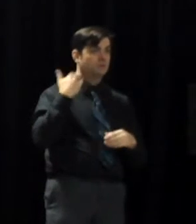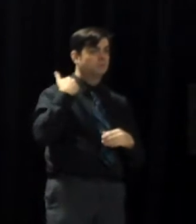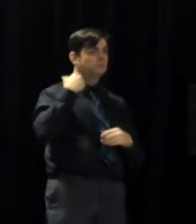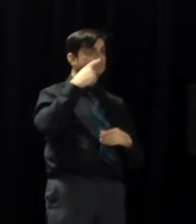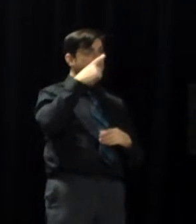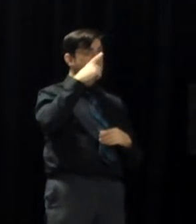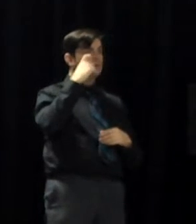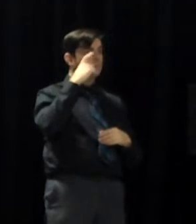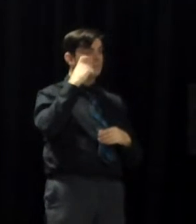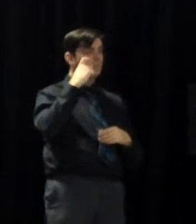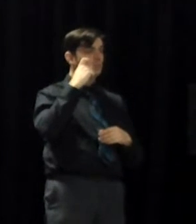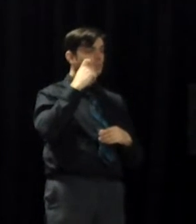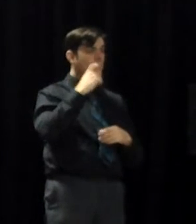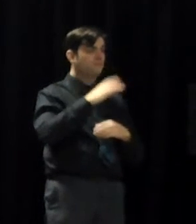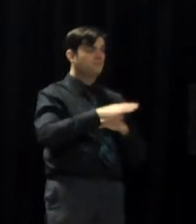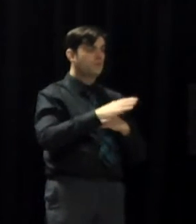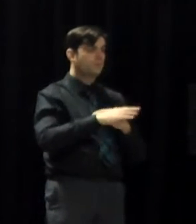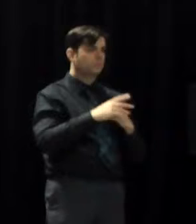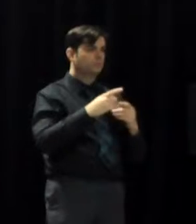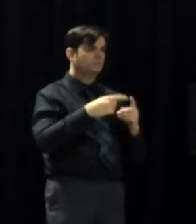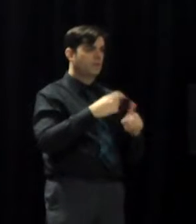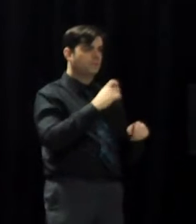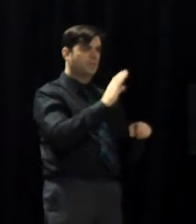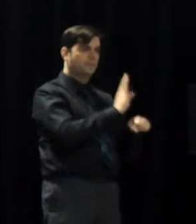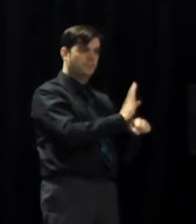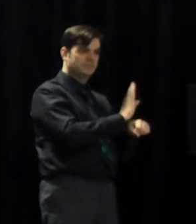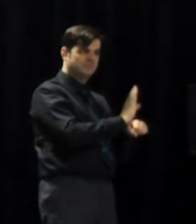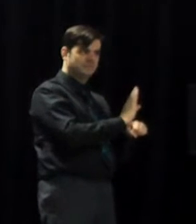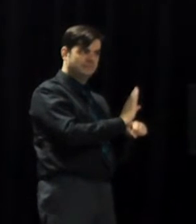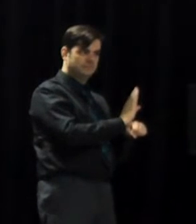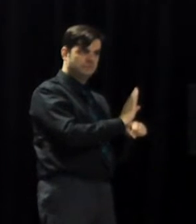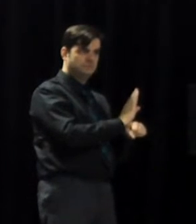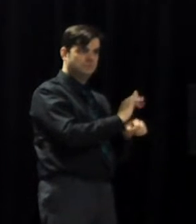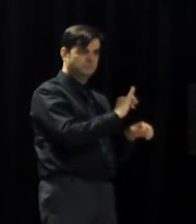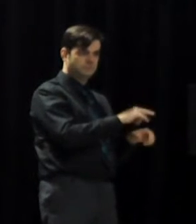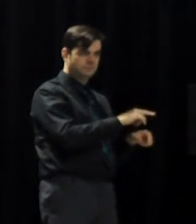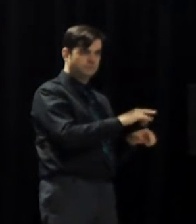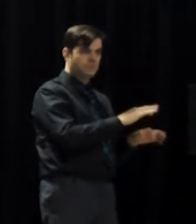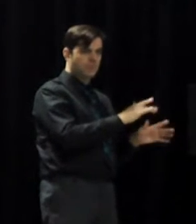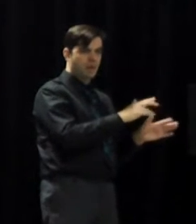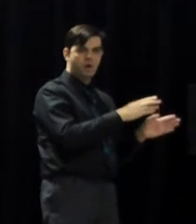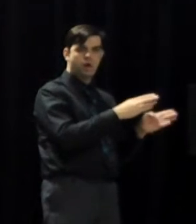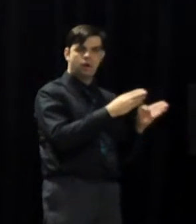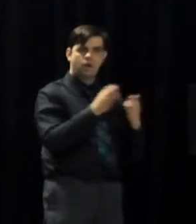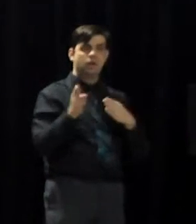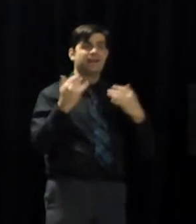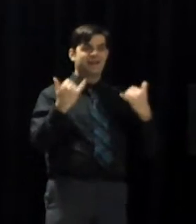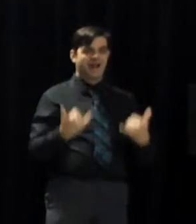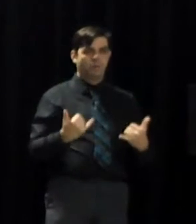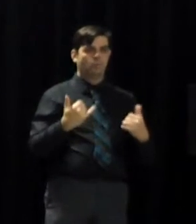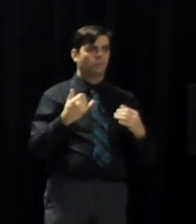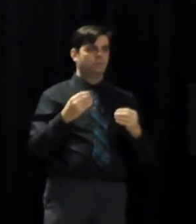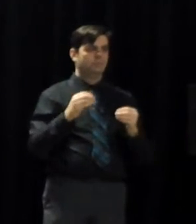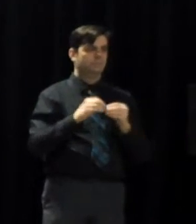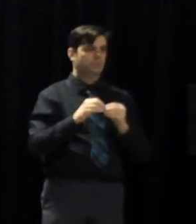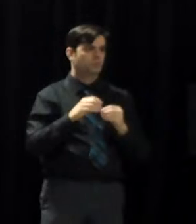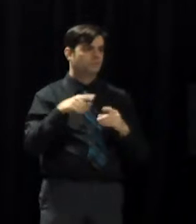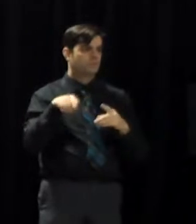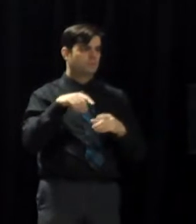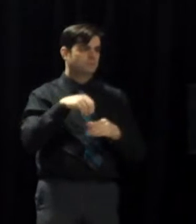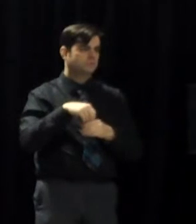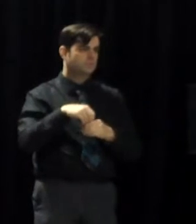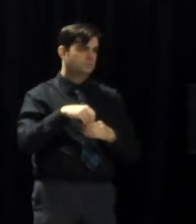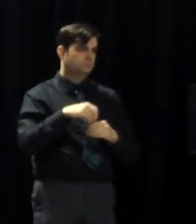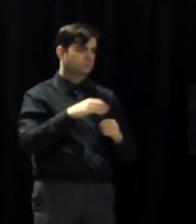We had nine months, or essentially 6 months with this virus where the conditions were more beneficial